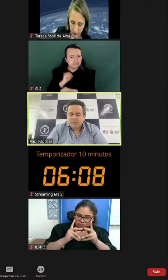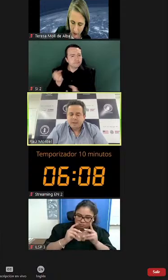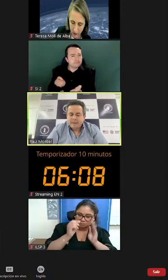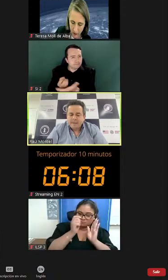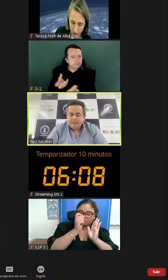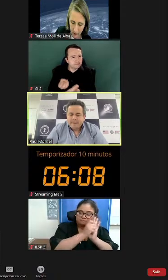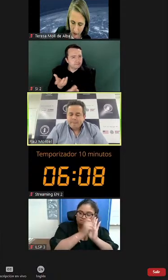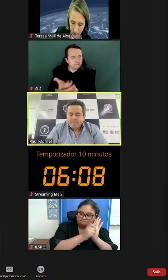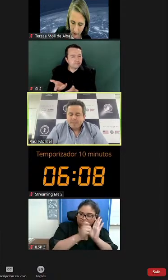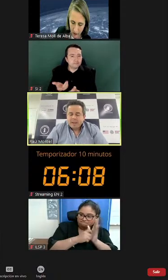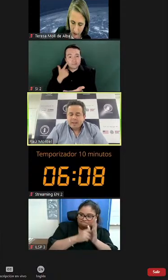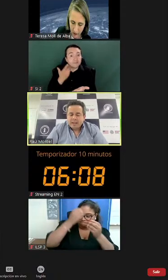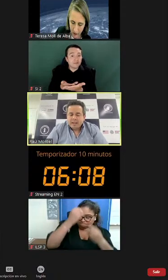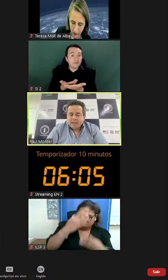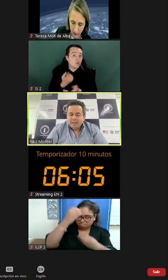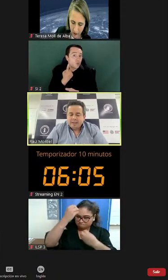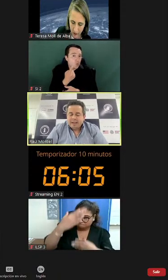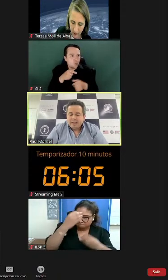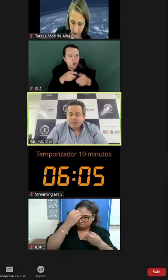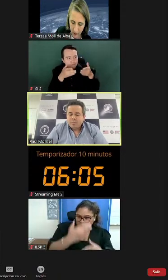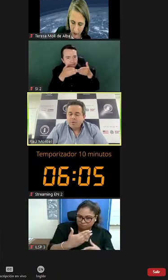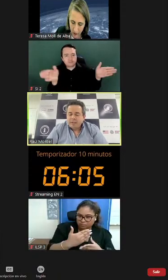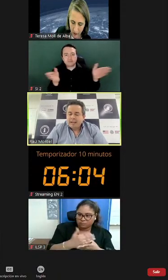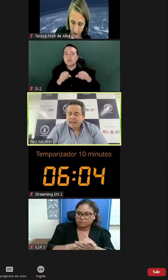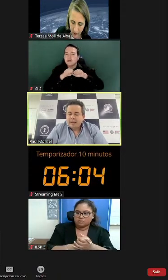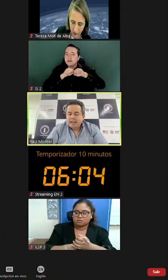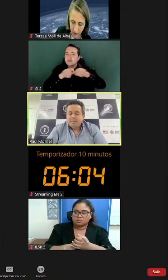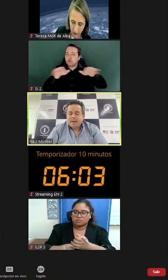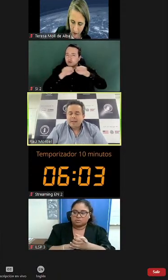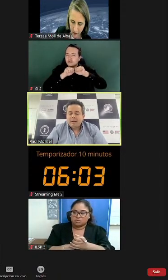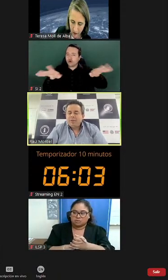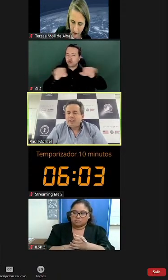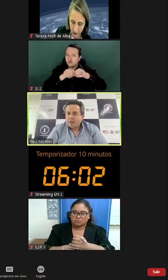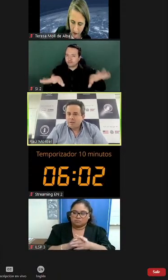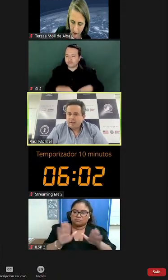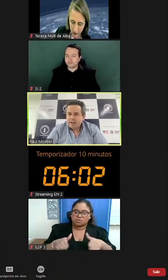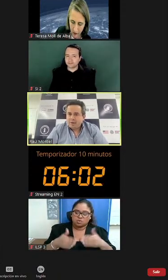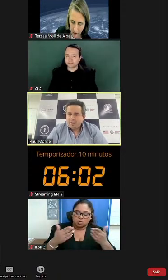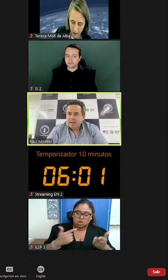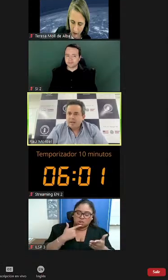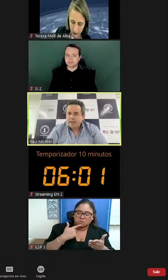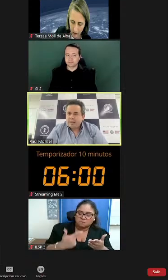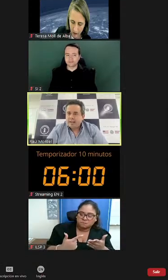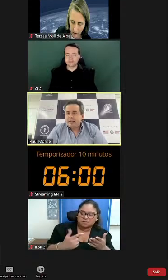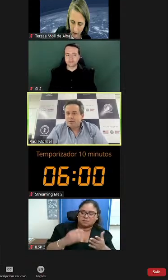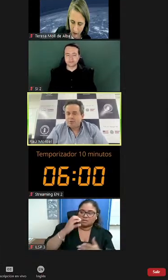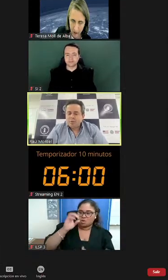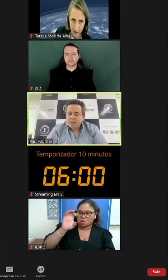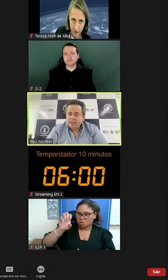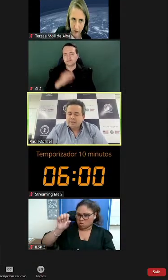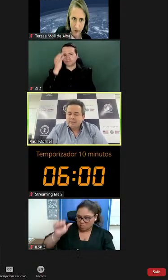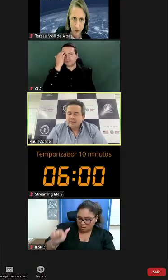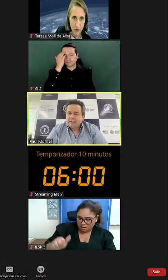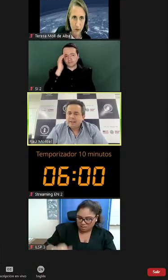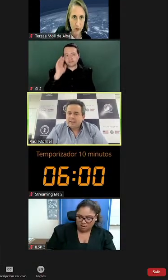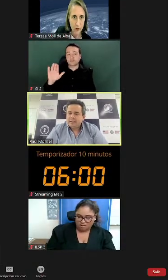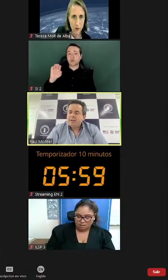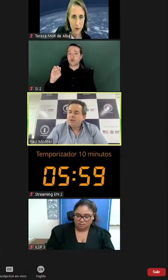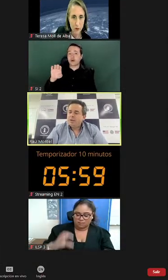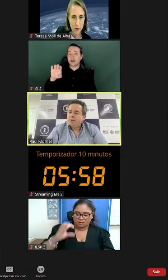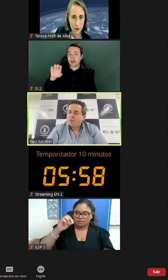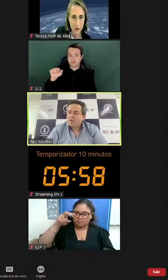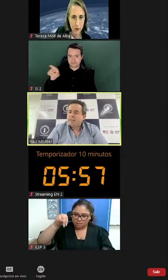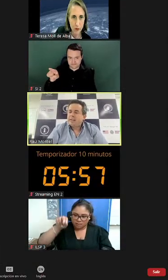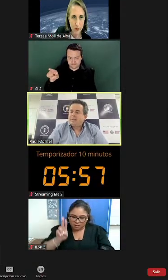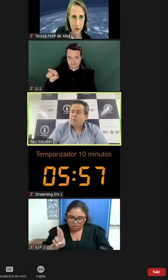working on a specific dissemination channel so as i said besides the oas indicators and